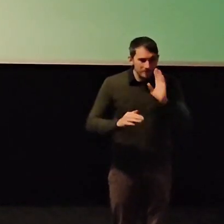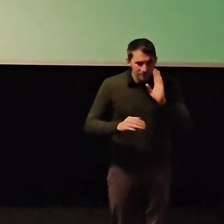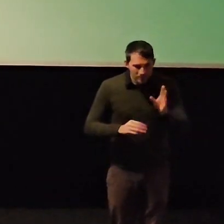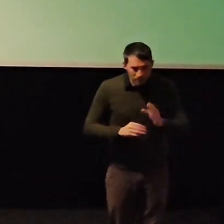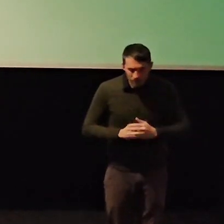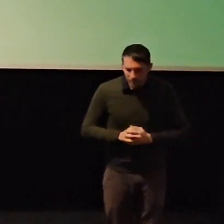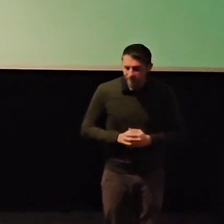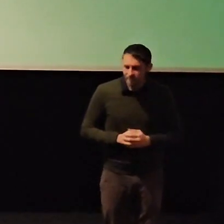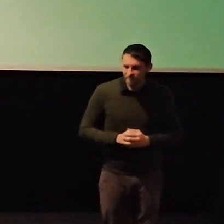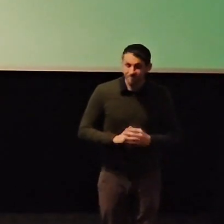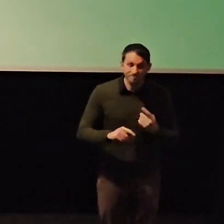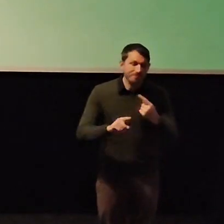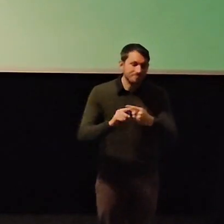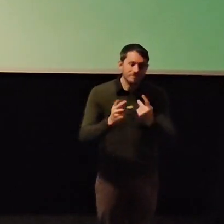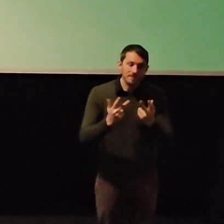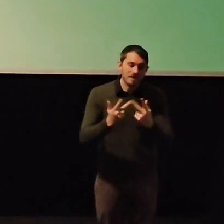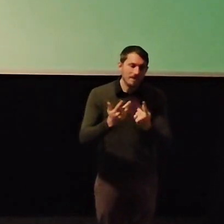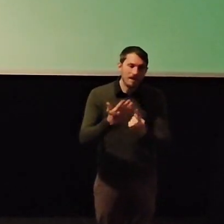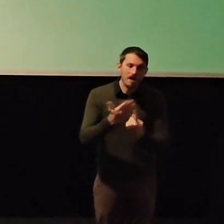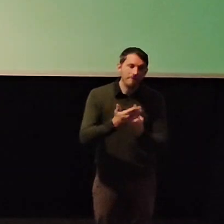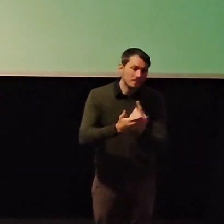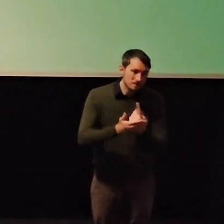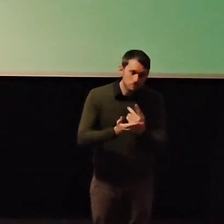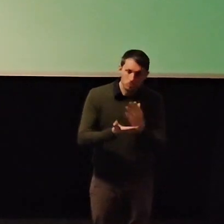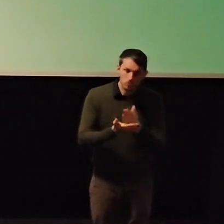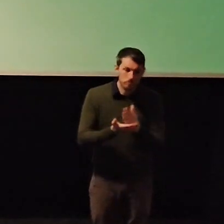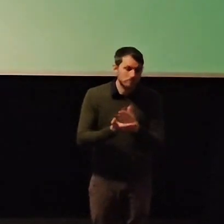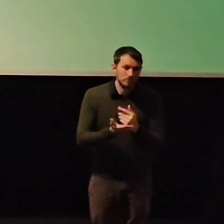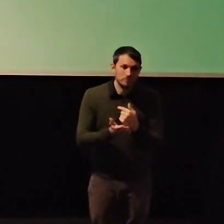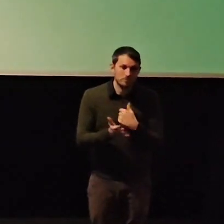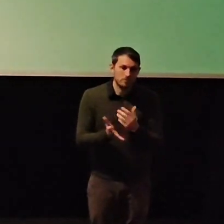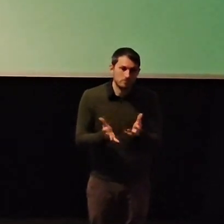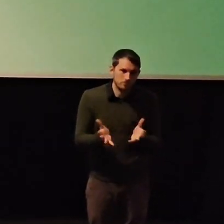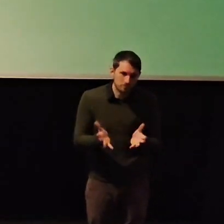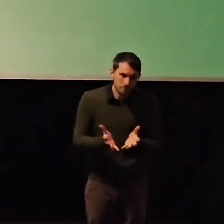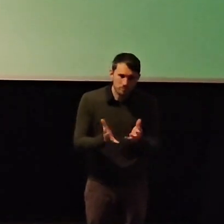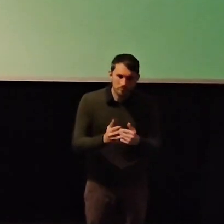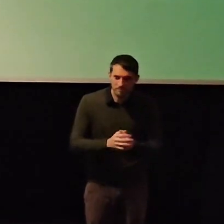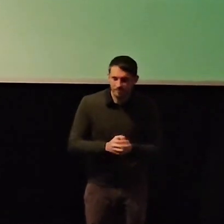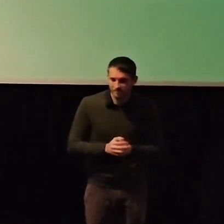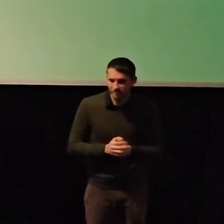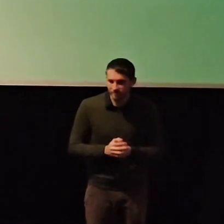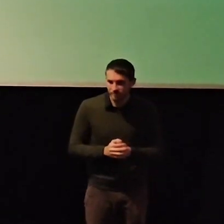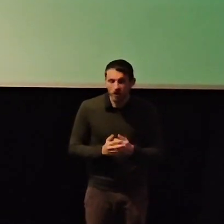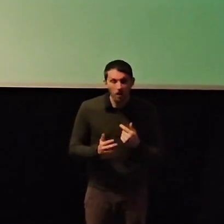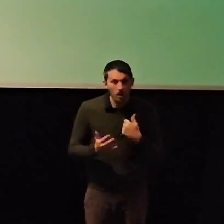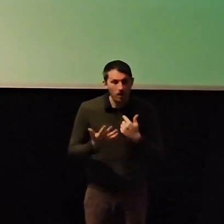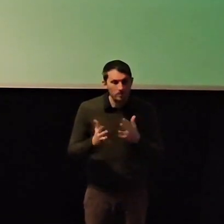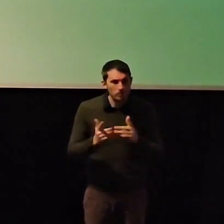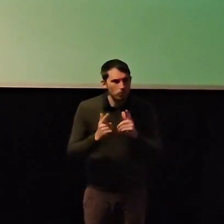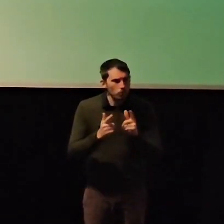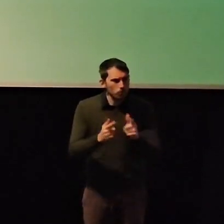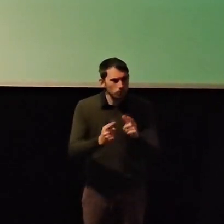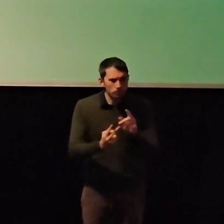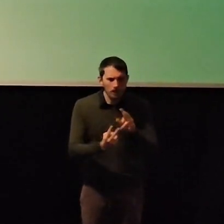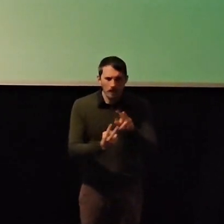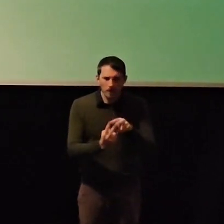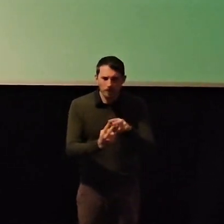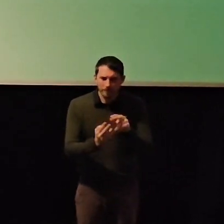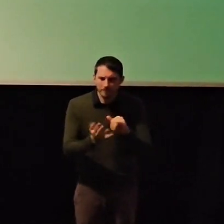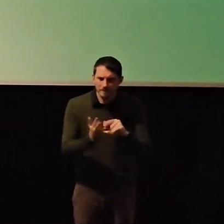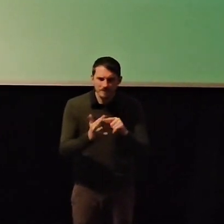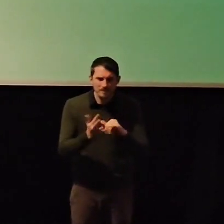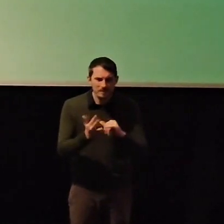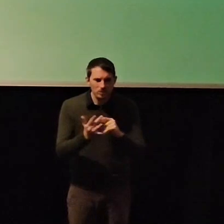then other events, which I highly encourage. I went to a couple of the